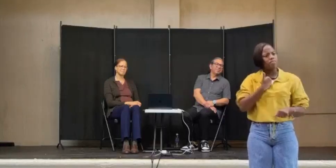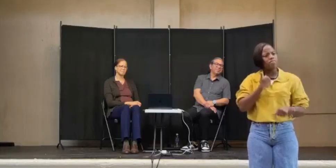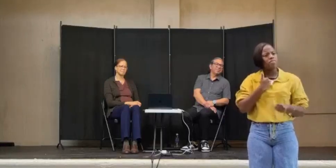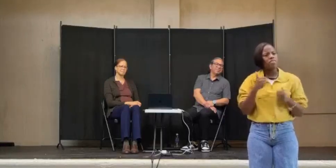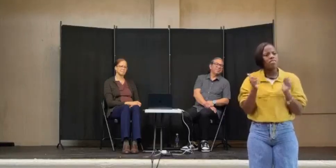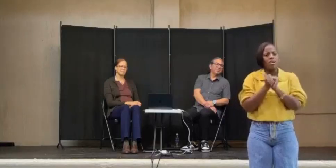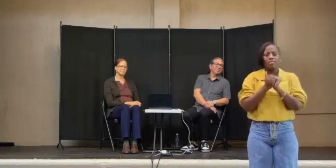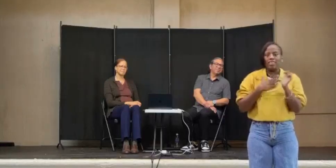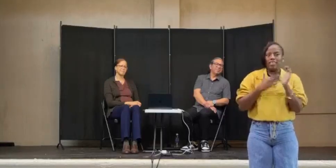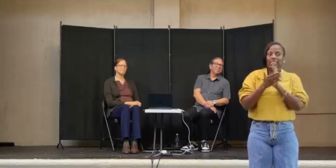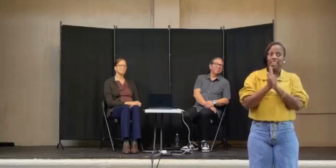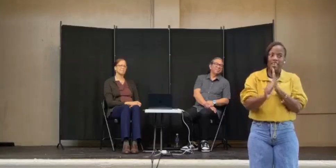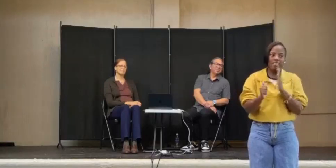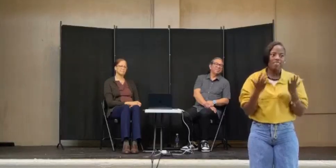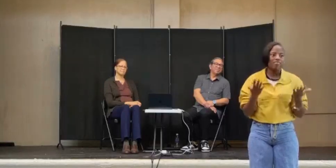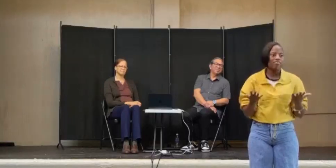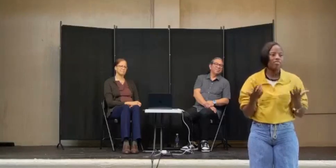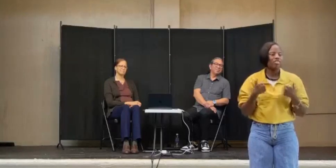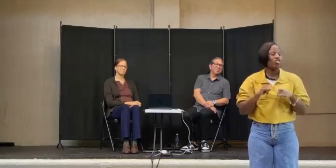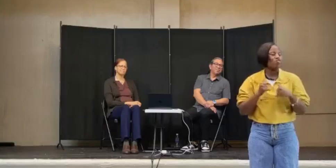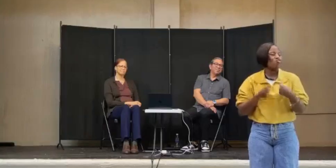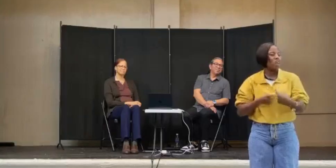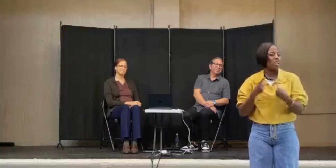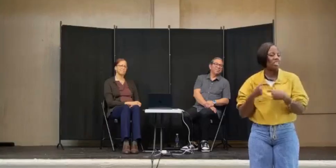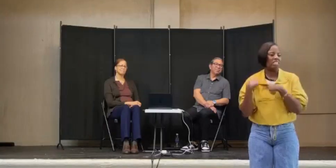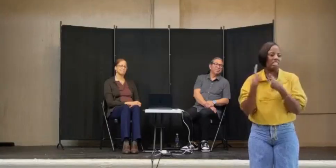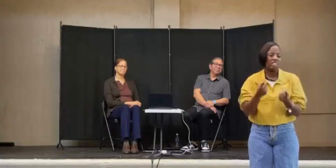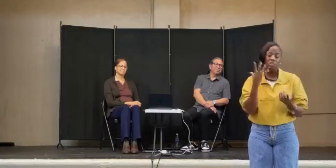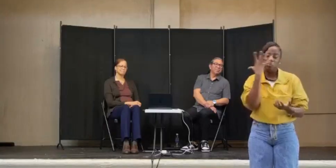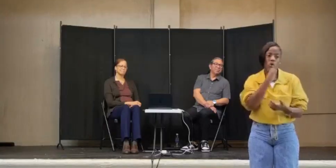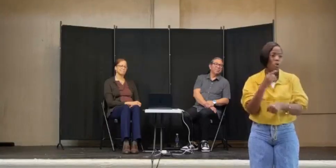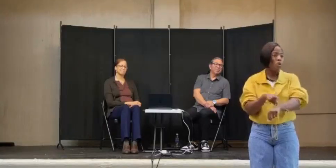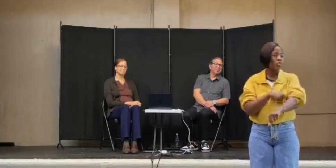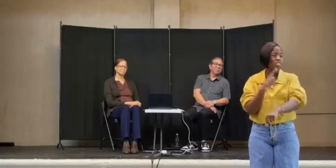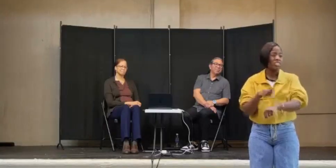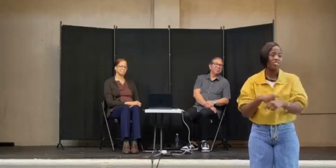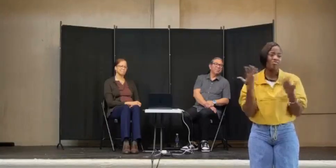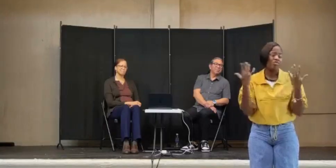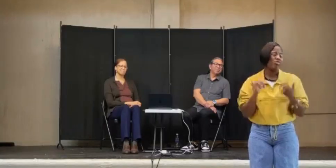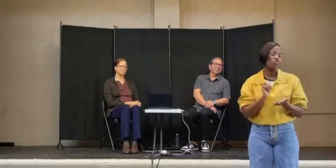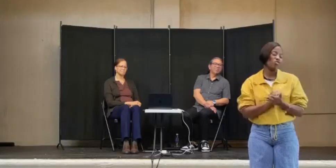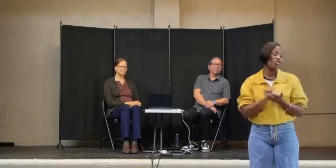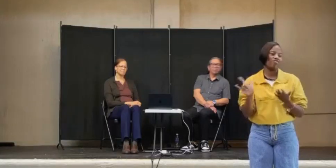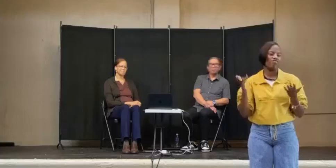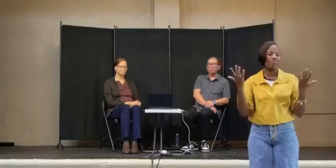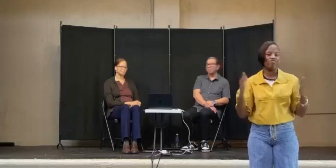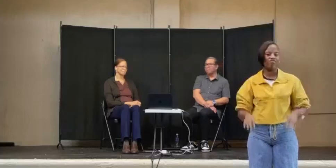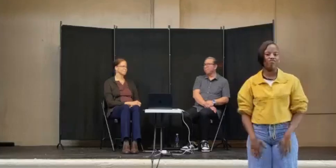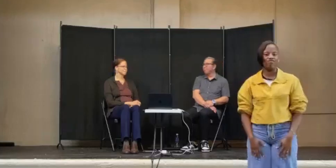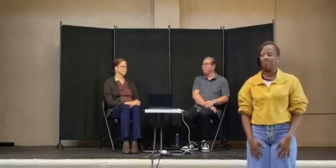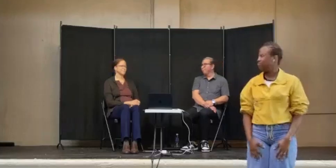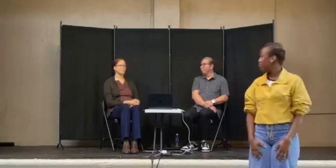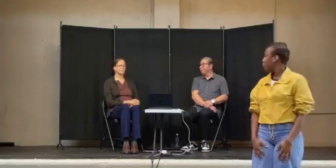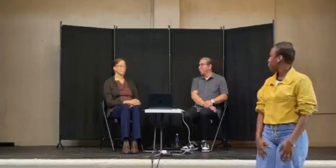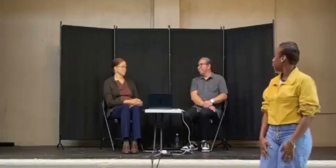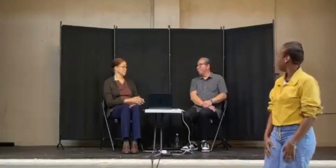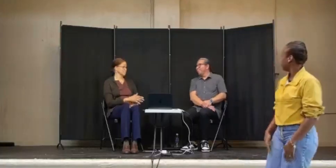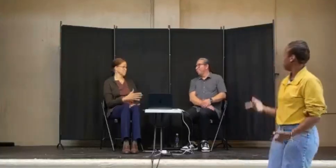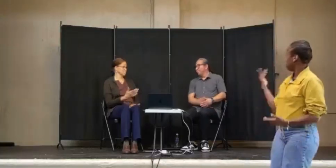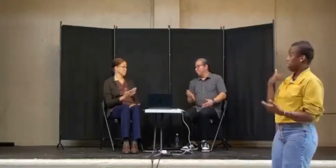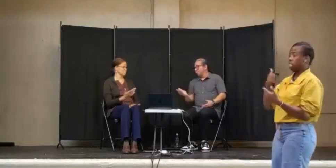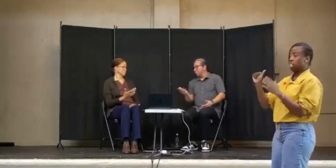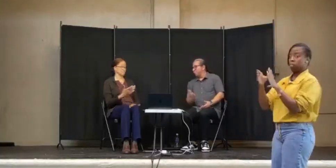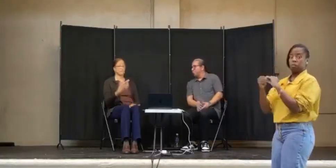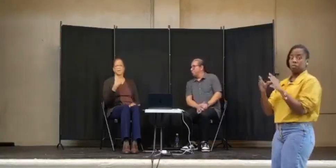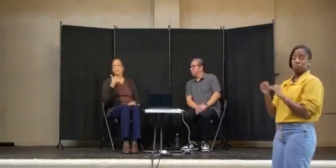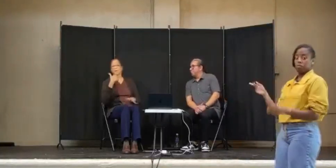life, I've been trying to improve myself and, you know, improve my coping skills, but it's been a long time. But yeah, thank